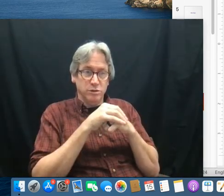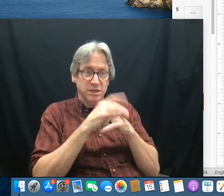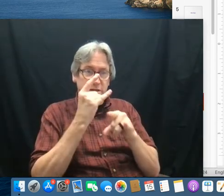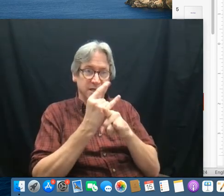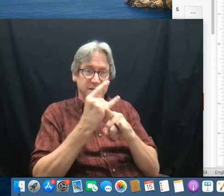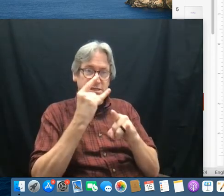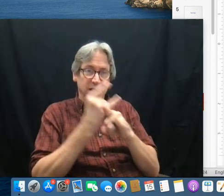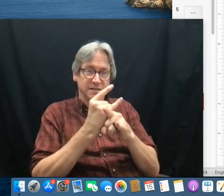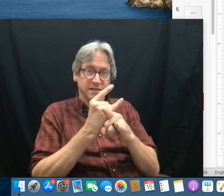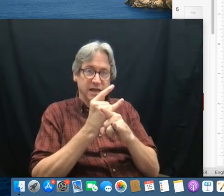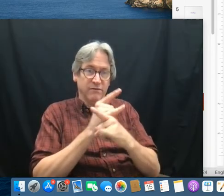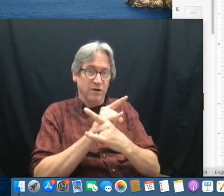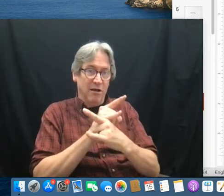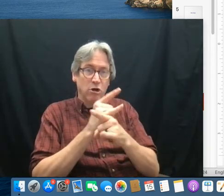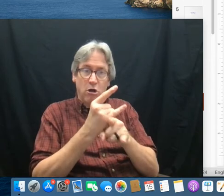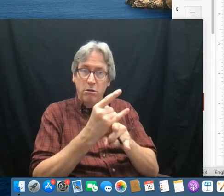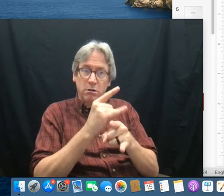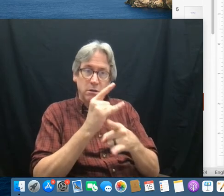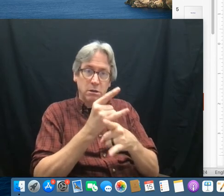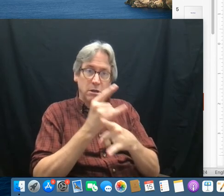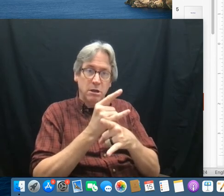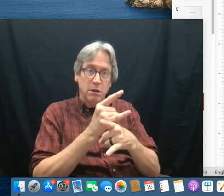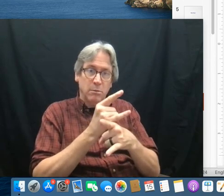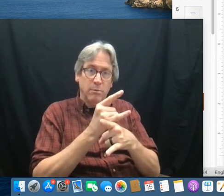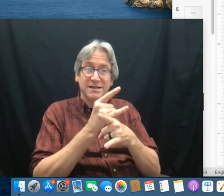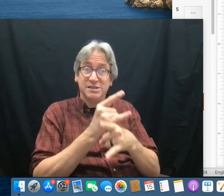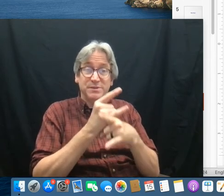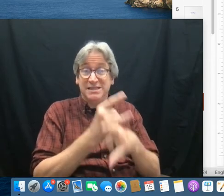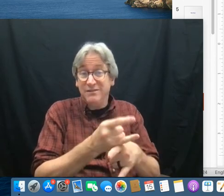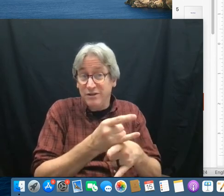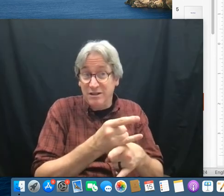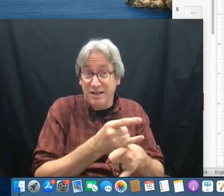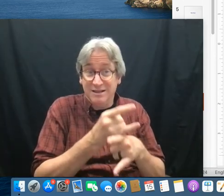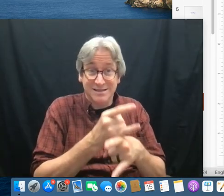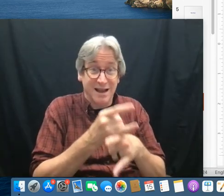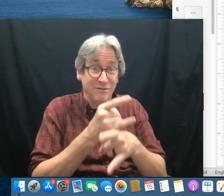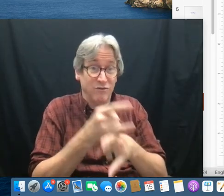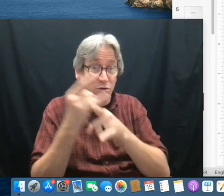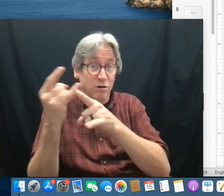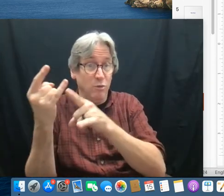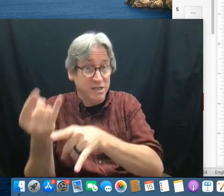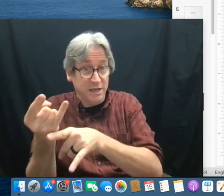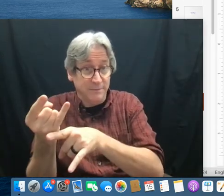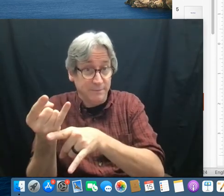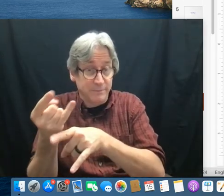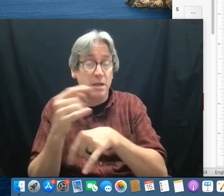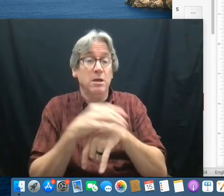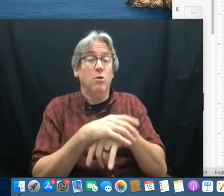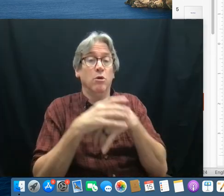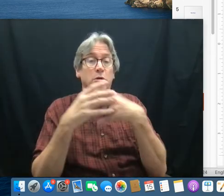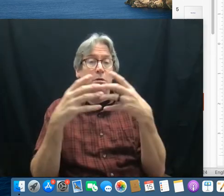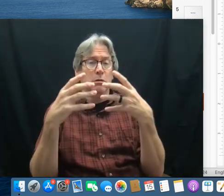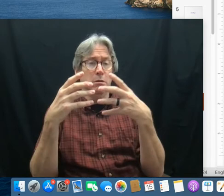times where one example becomes the